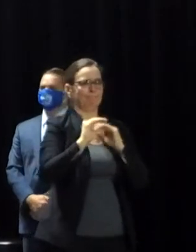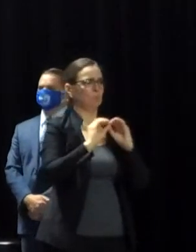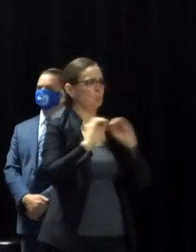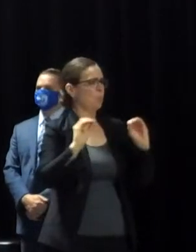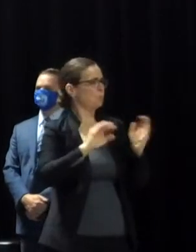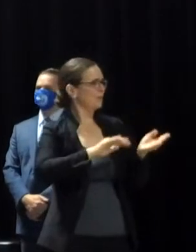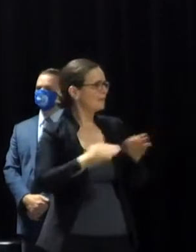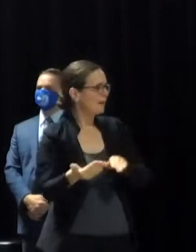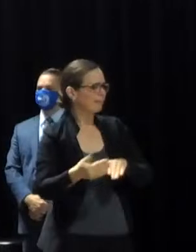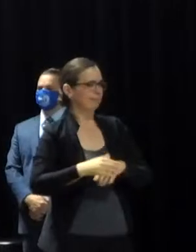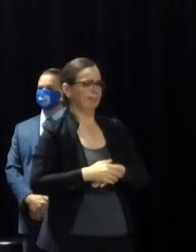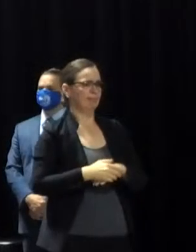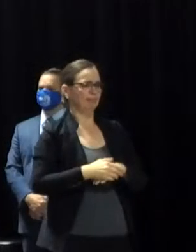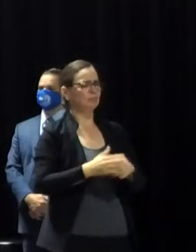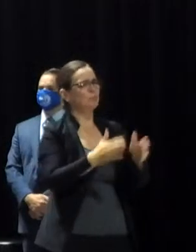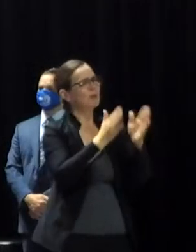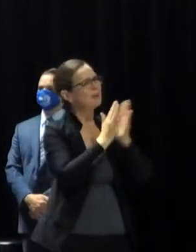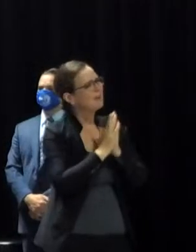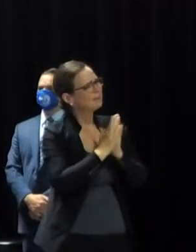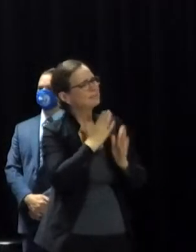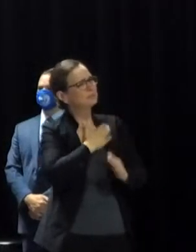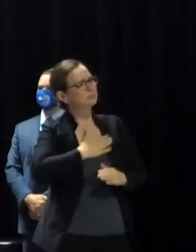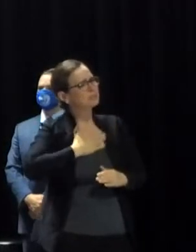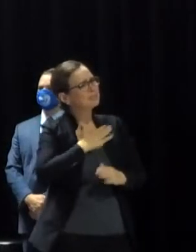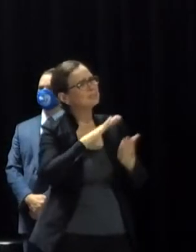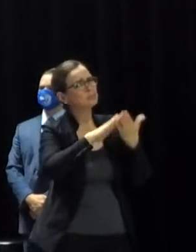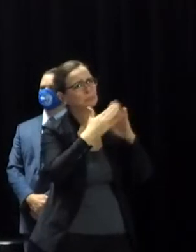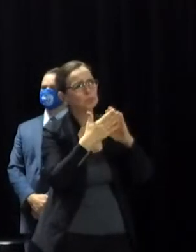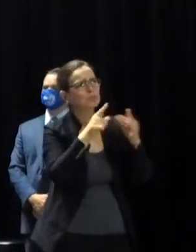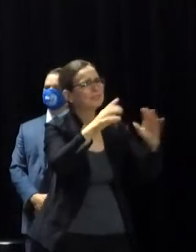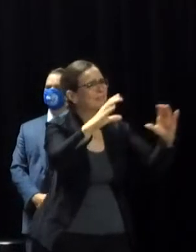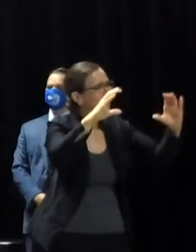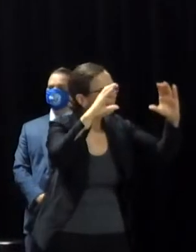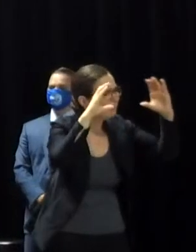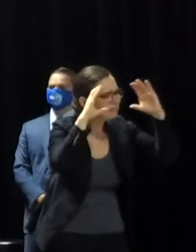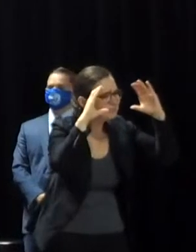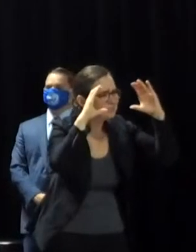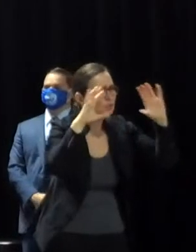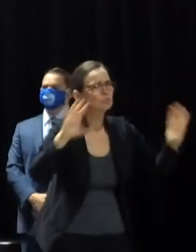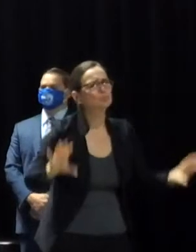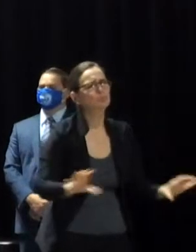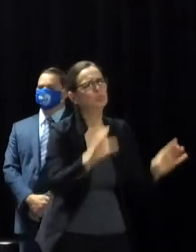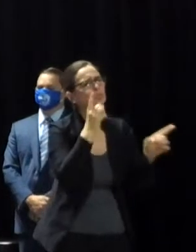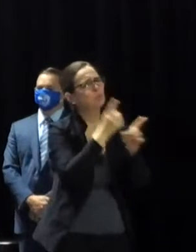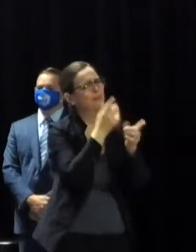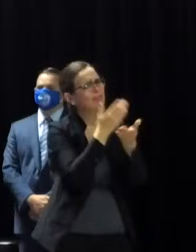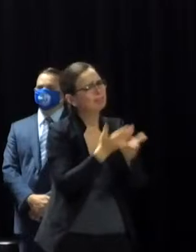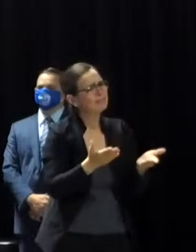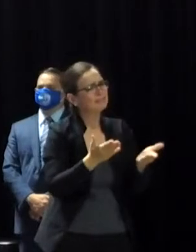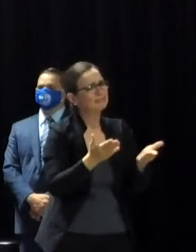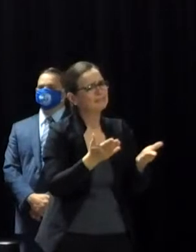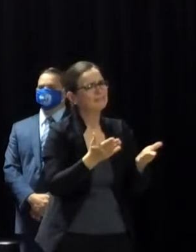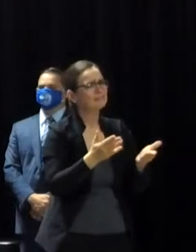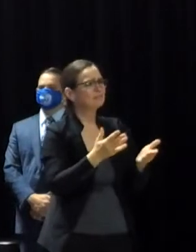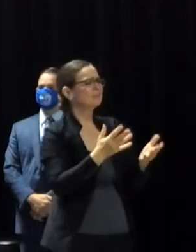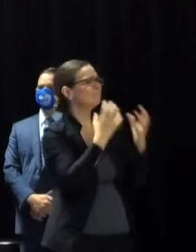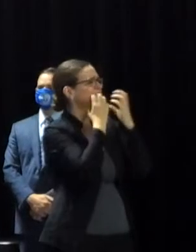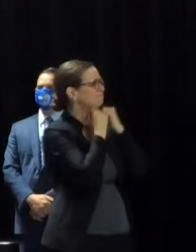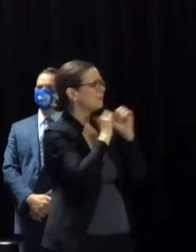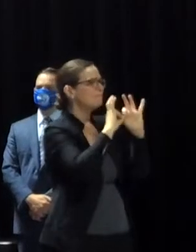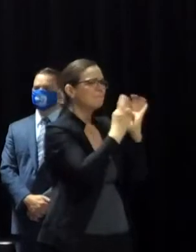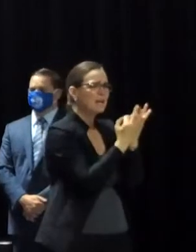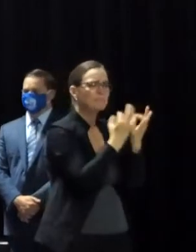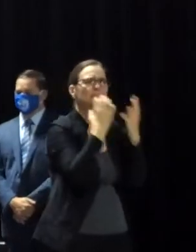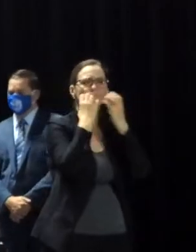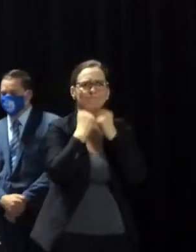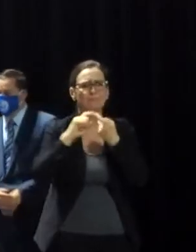thing for your family, friends, and to the community, so we can continue to be really successful, which we have done it in the